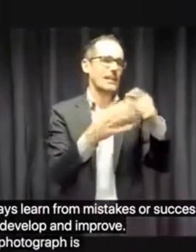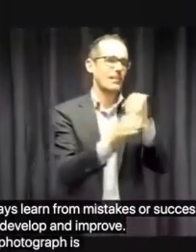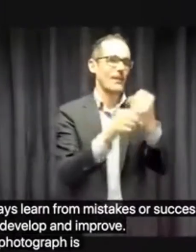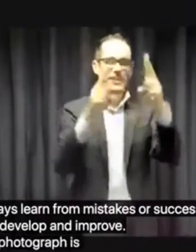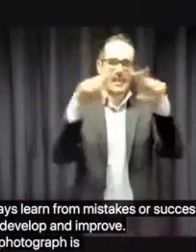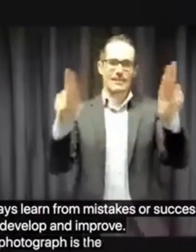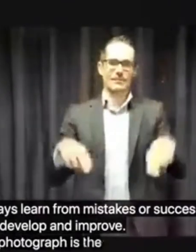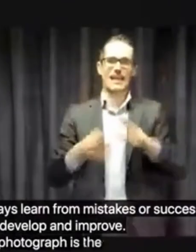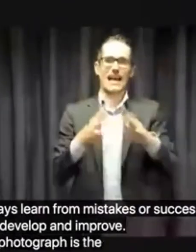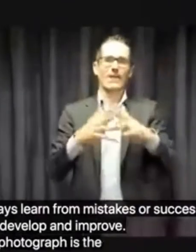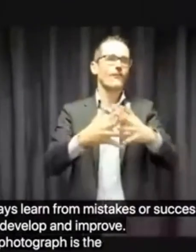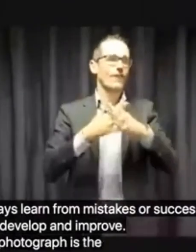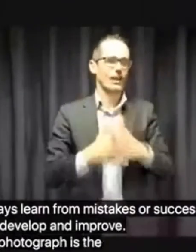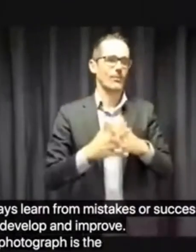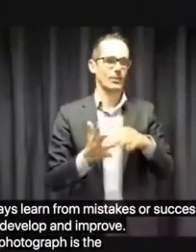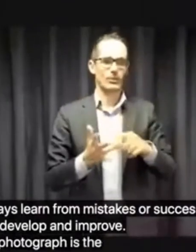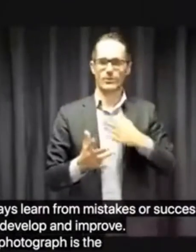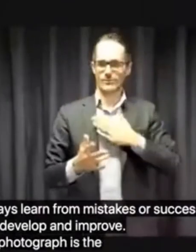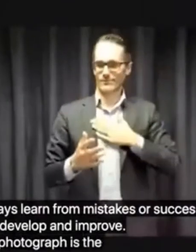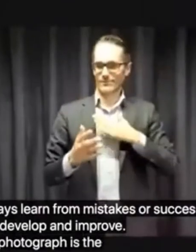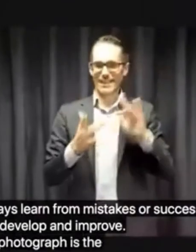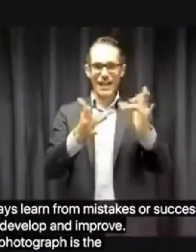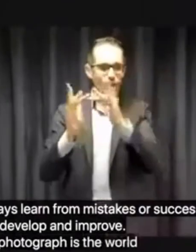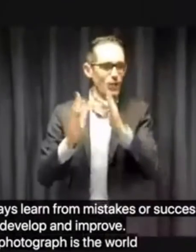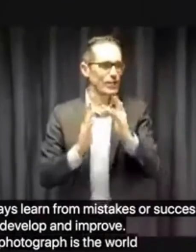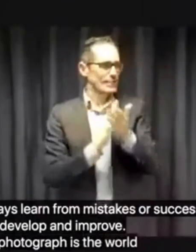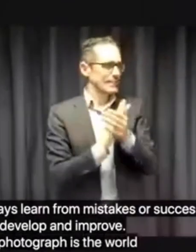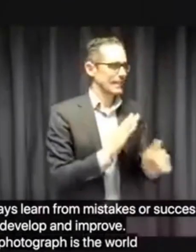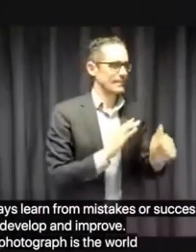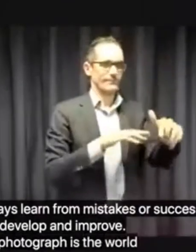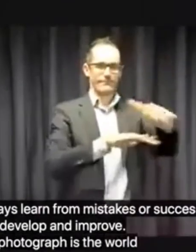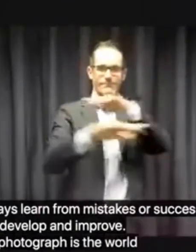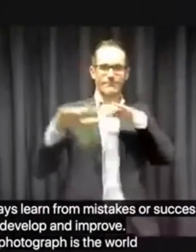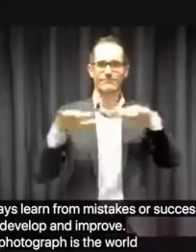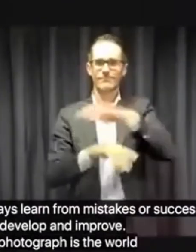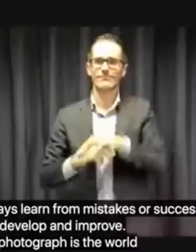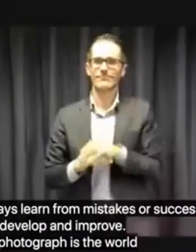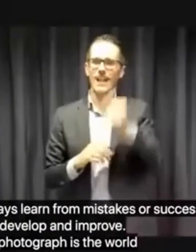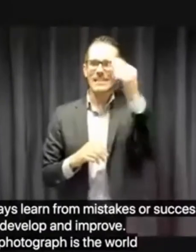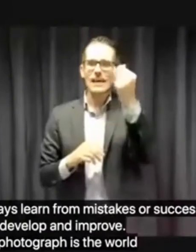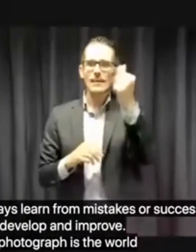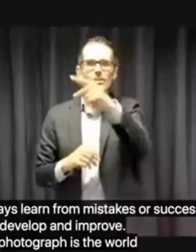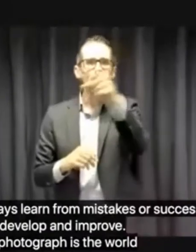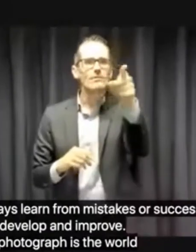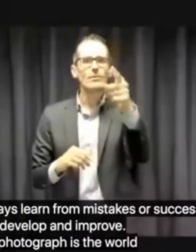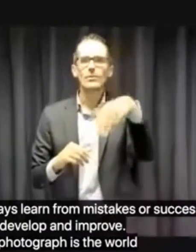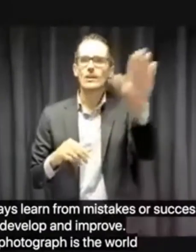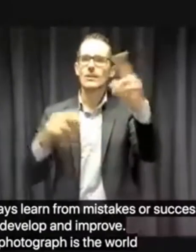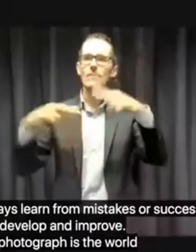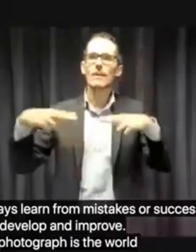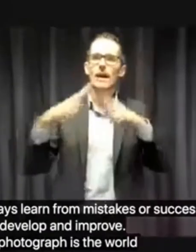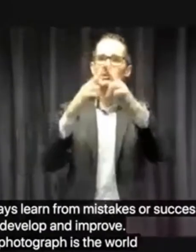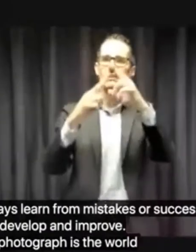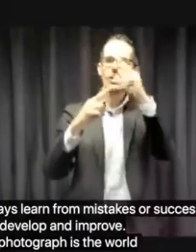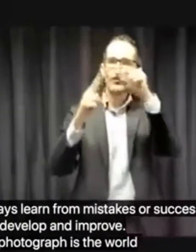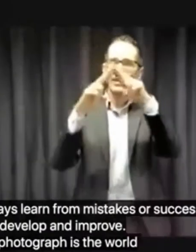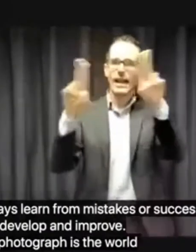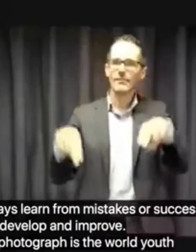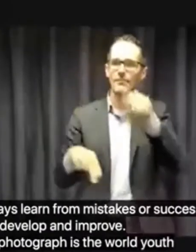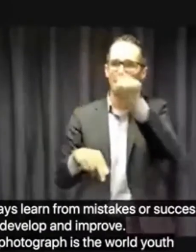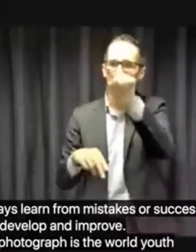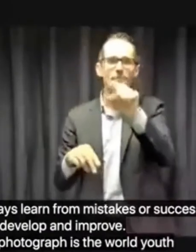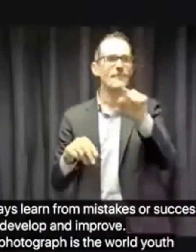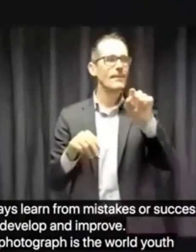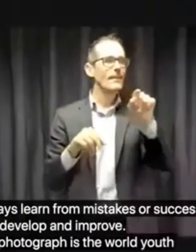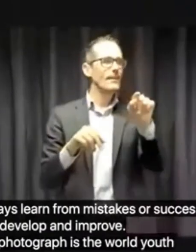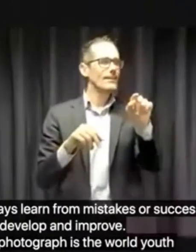at that again, I think of all the camps in our neighbourhood, we're going to our network teams in development. And some of you attended